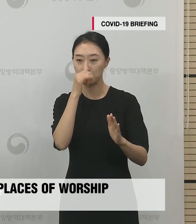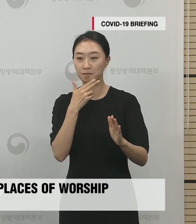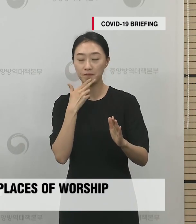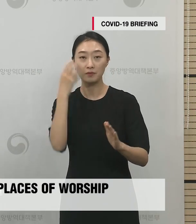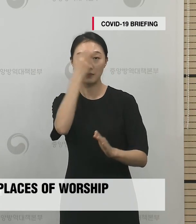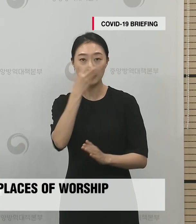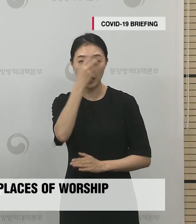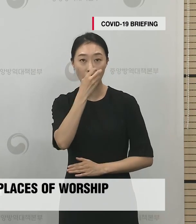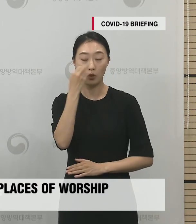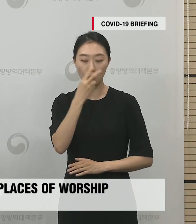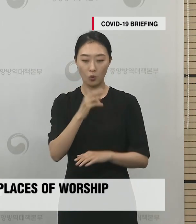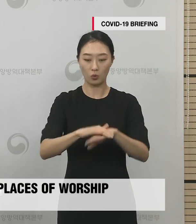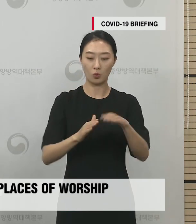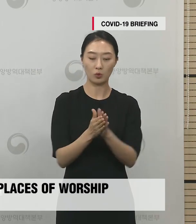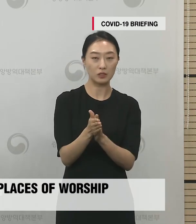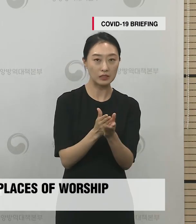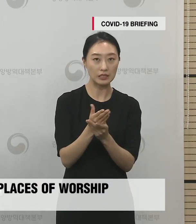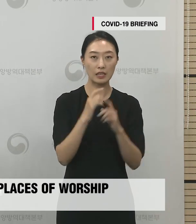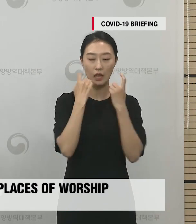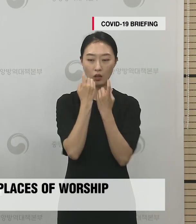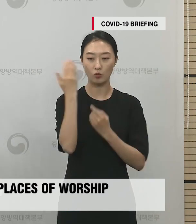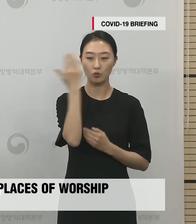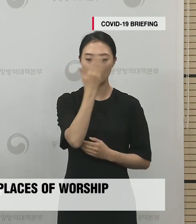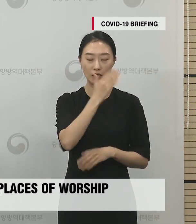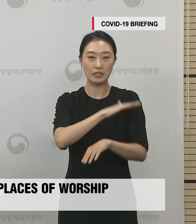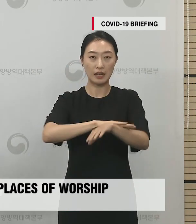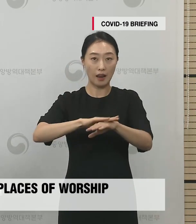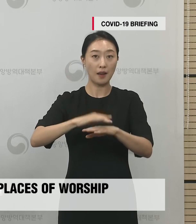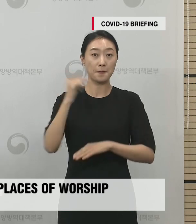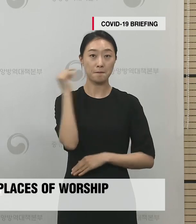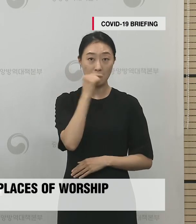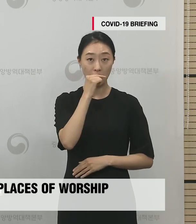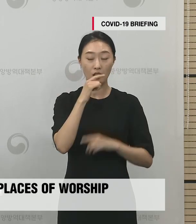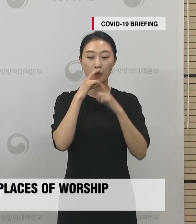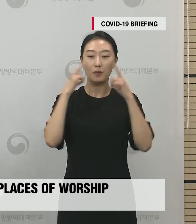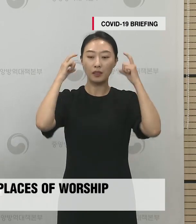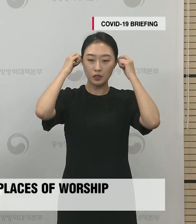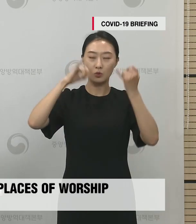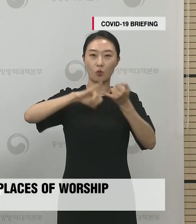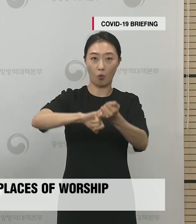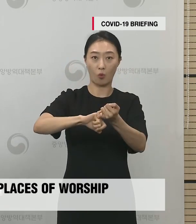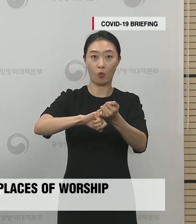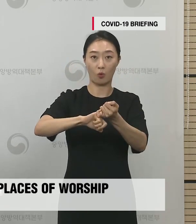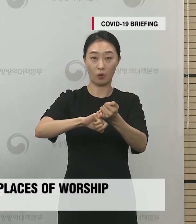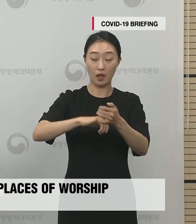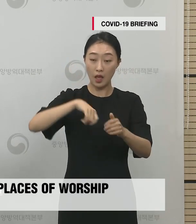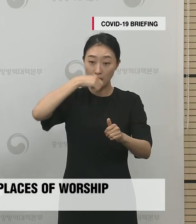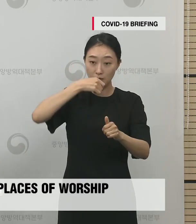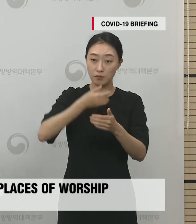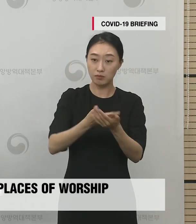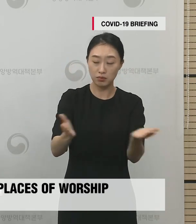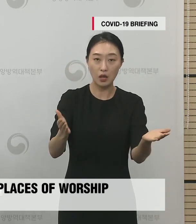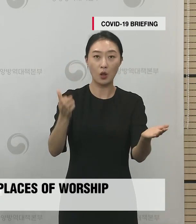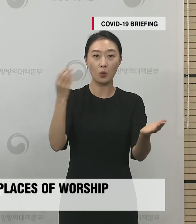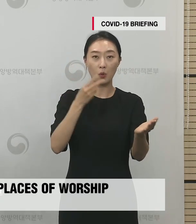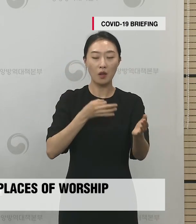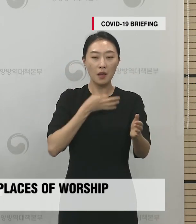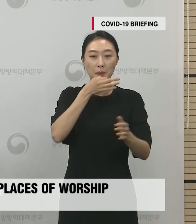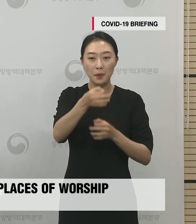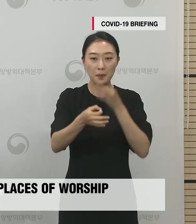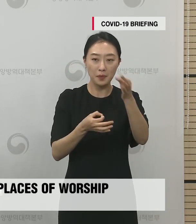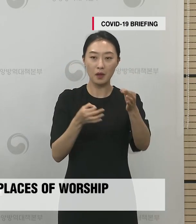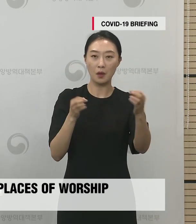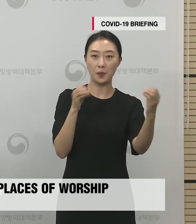each other, check people for fever and other suspected symptoms, ensure hand washing, and require face